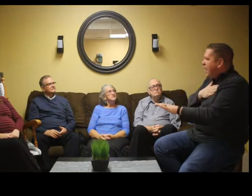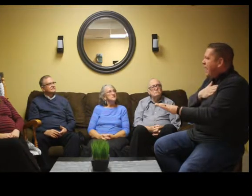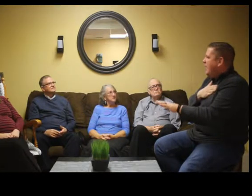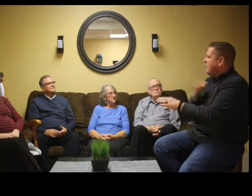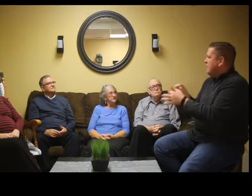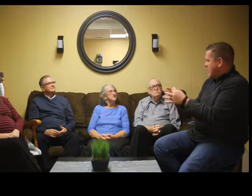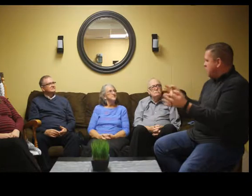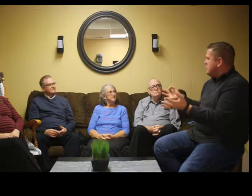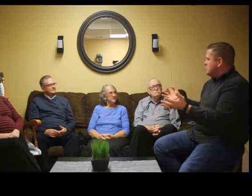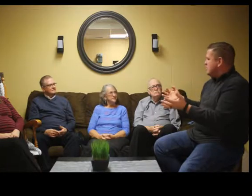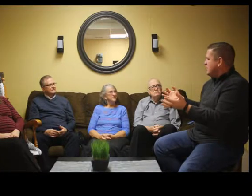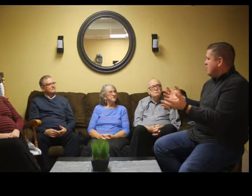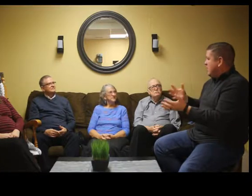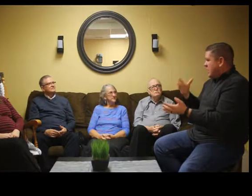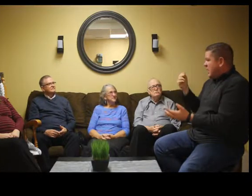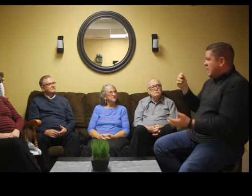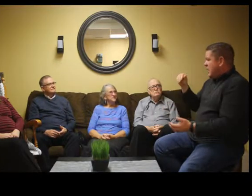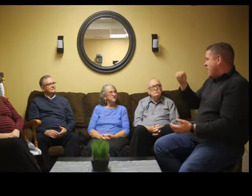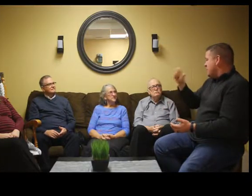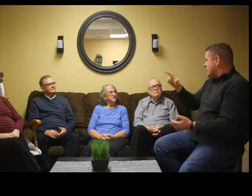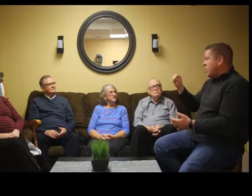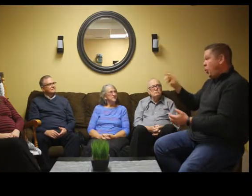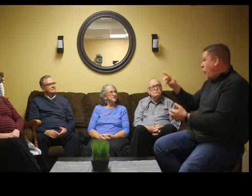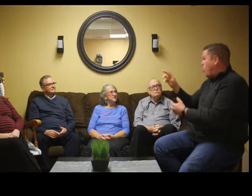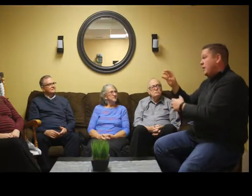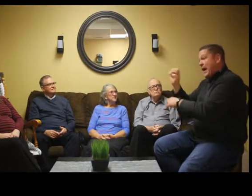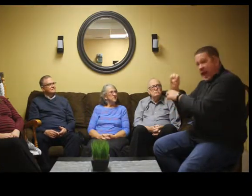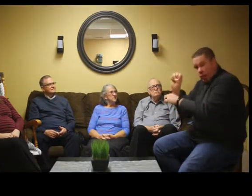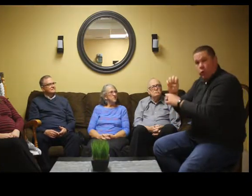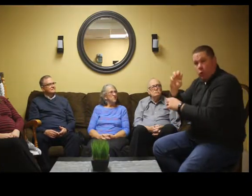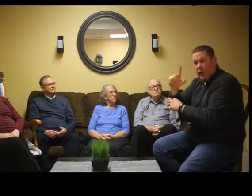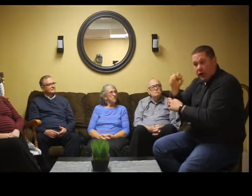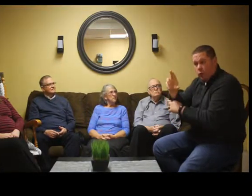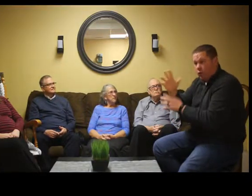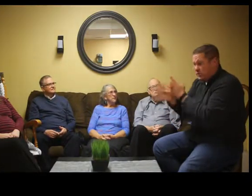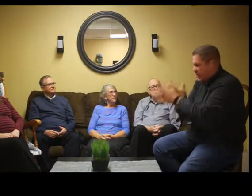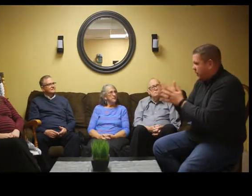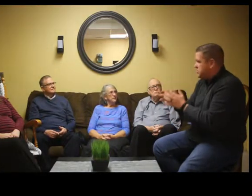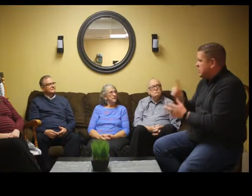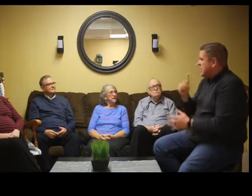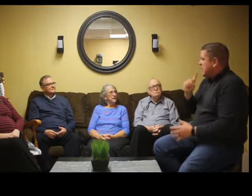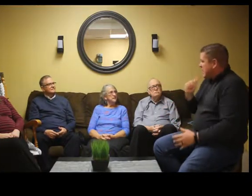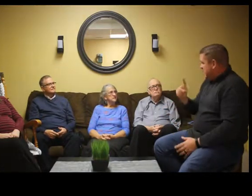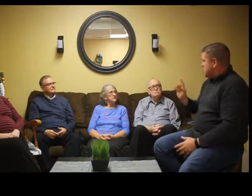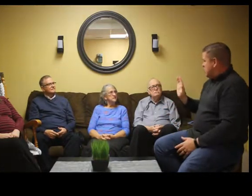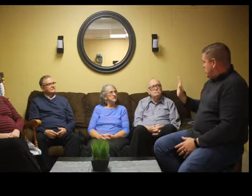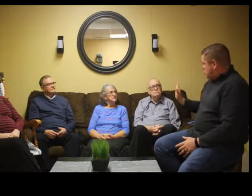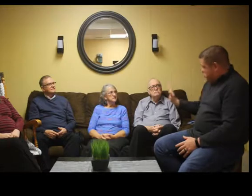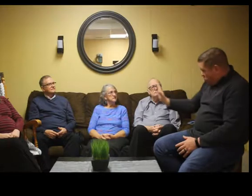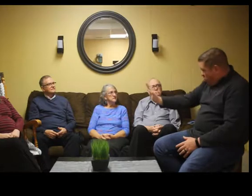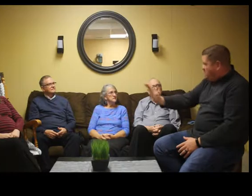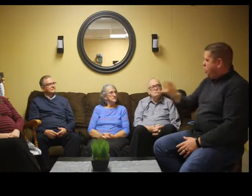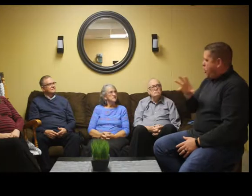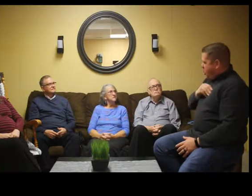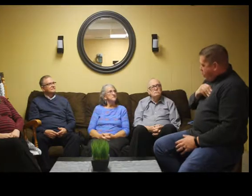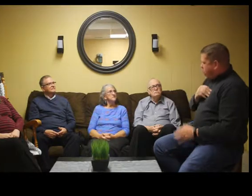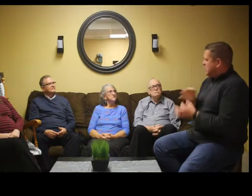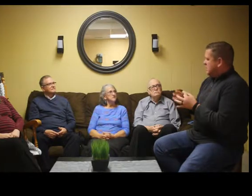my language. And ASL or Ecuadorian Sign Language is your own